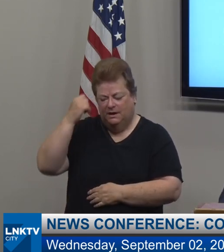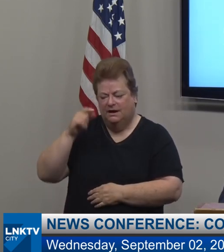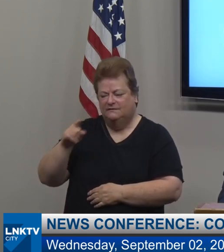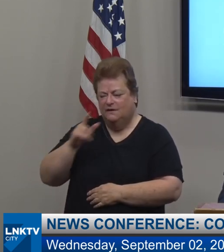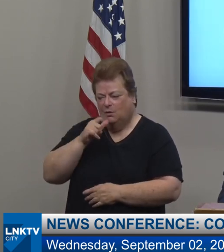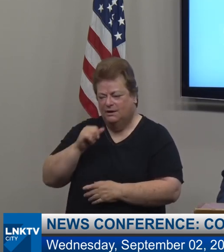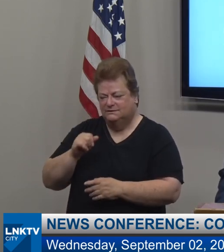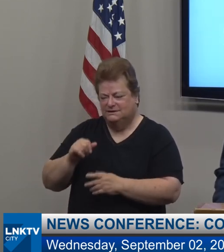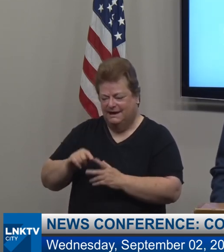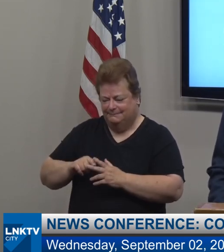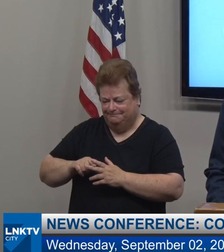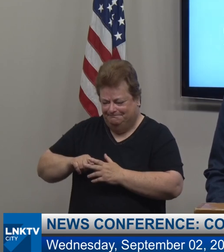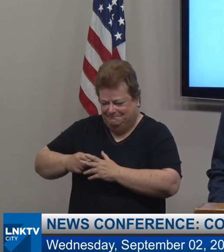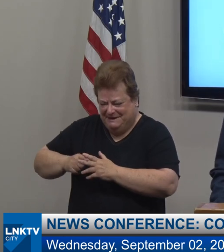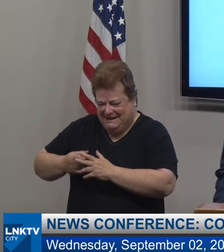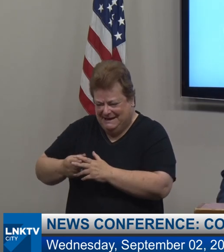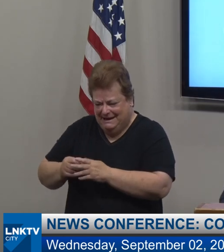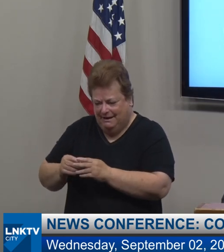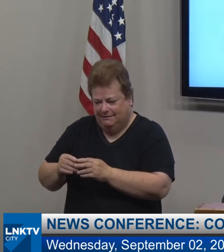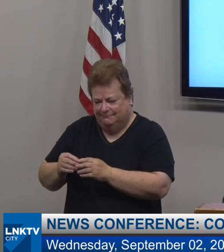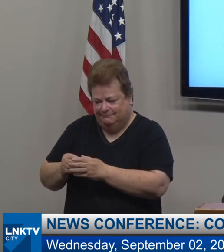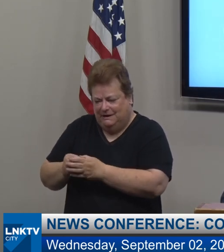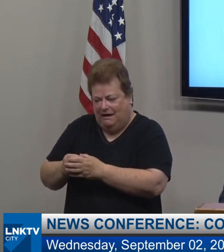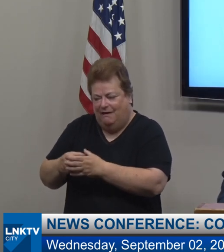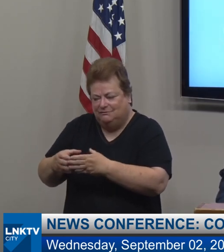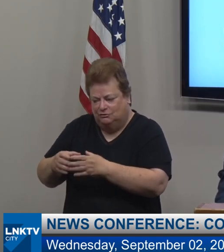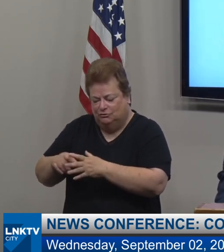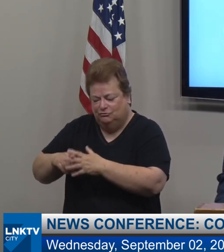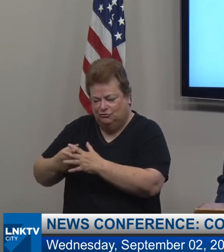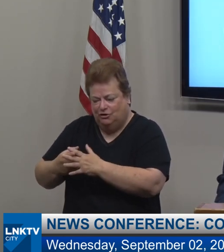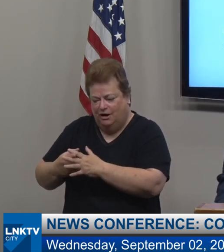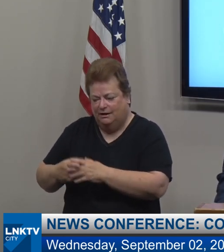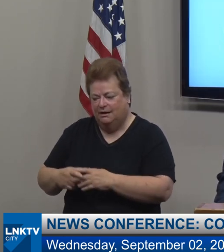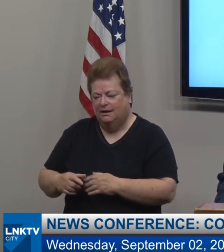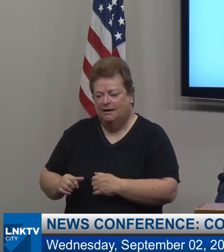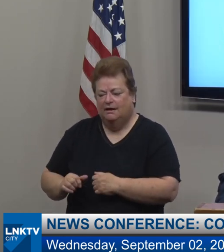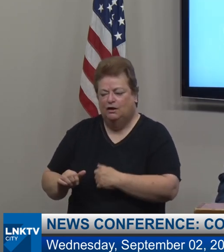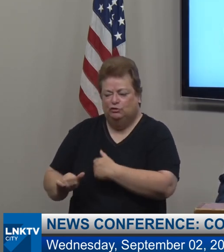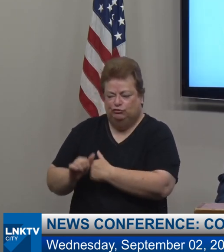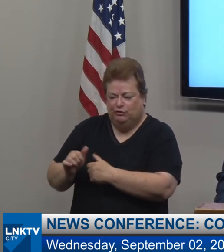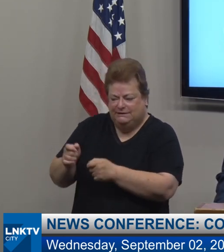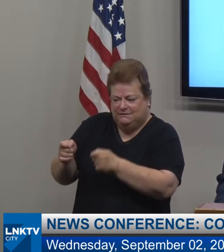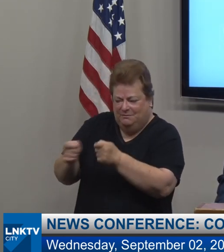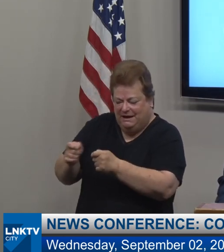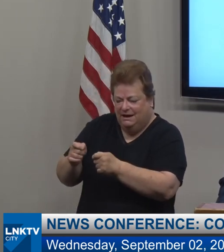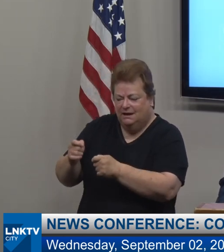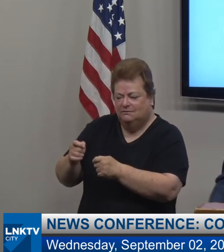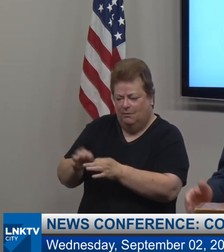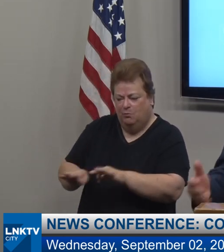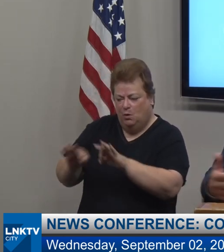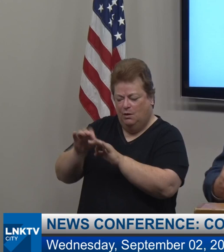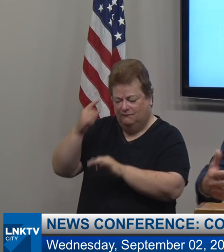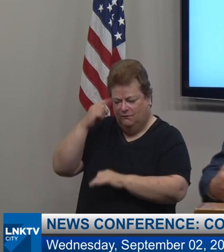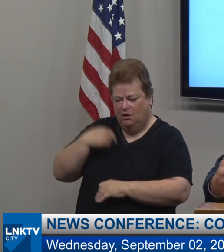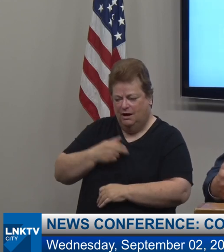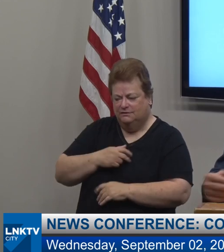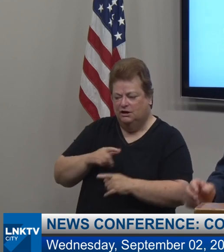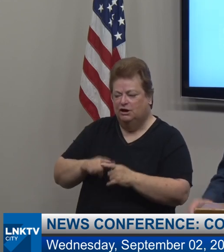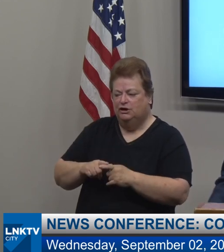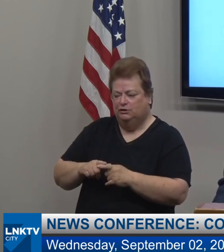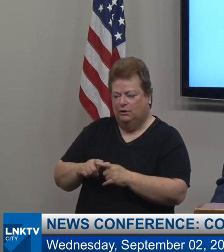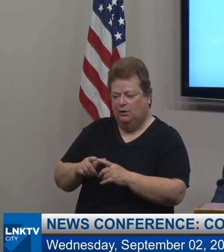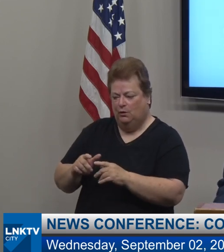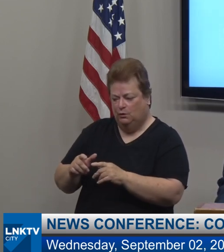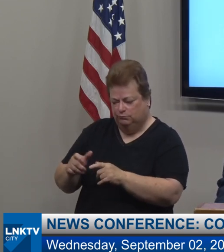cluster in that house, and the risk mitigation was appropriate for us to really put our arms around